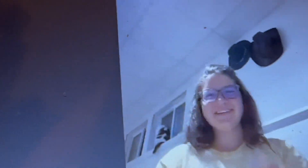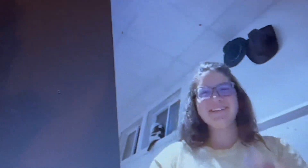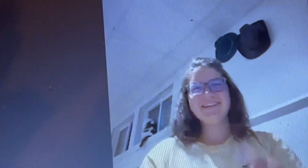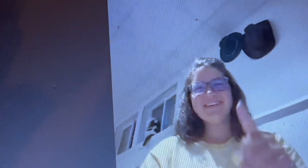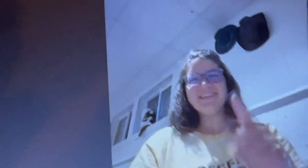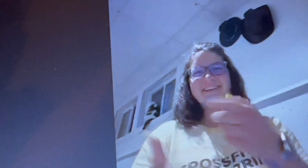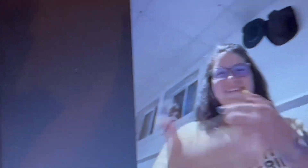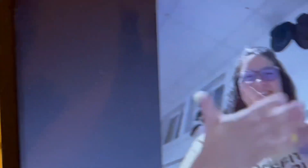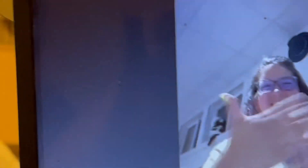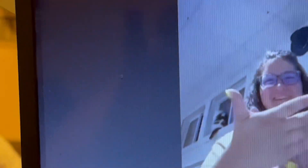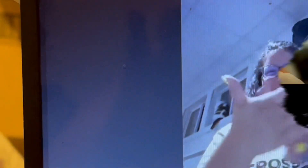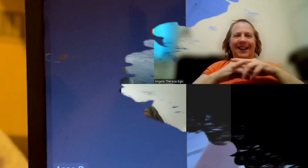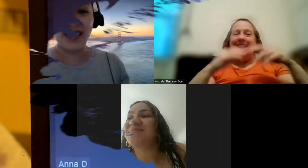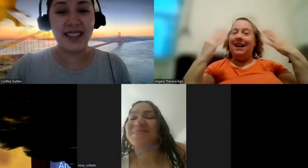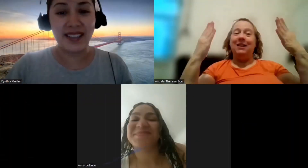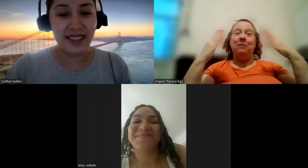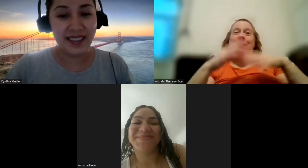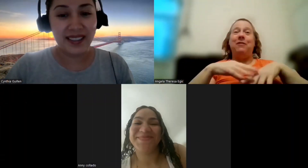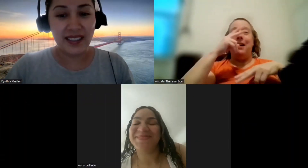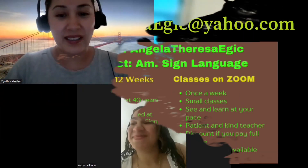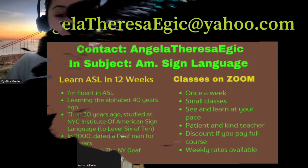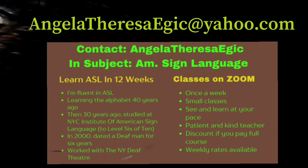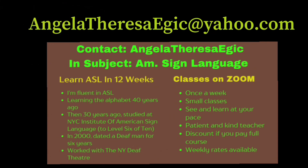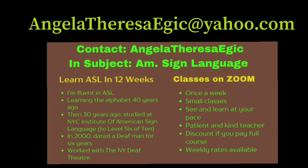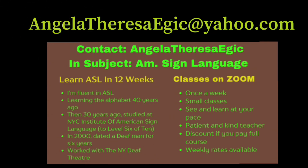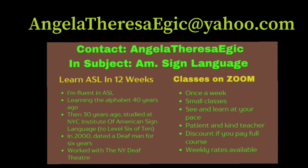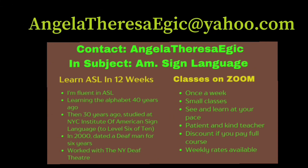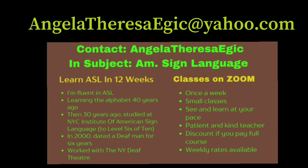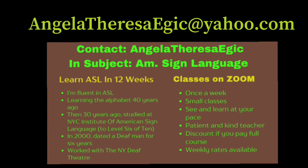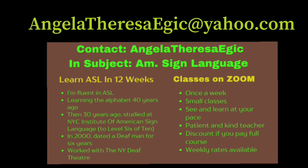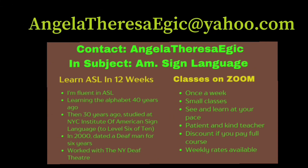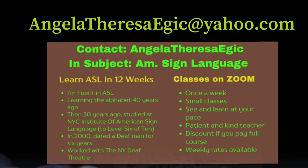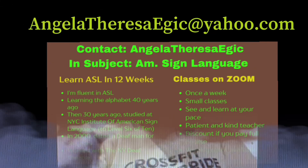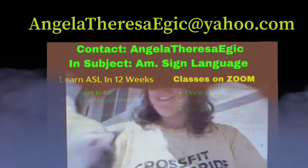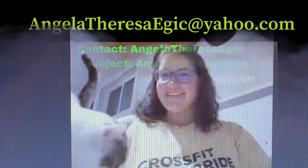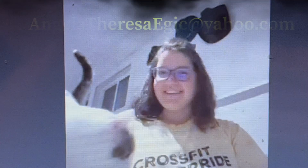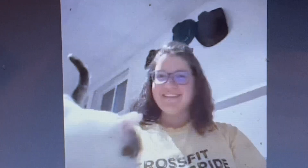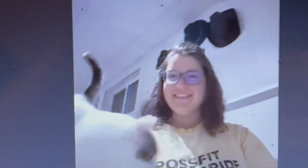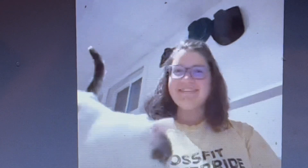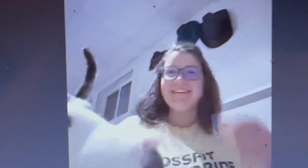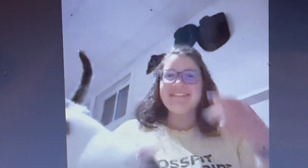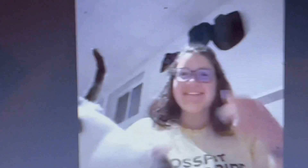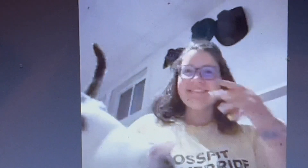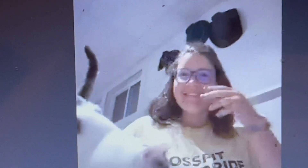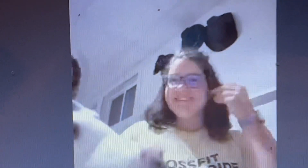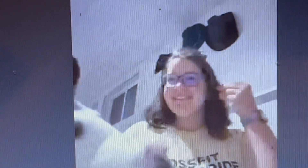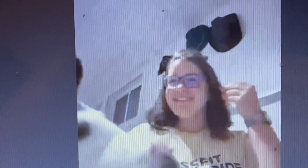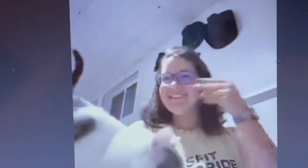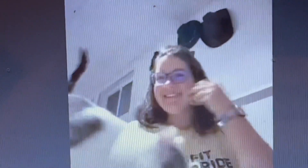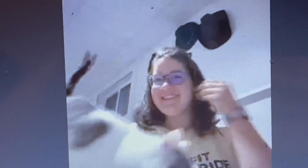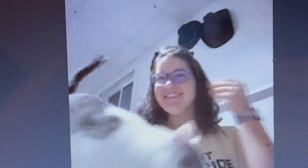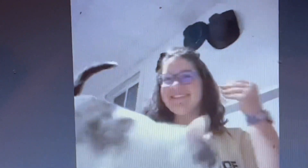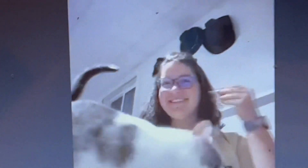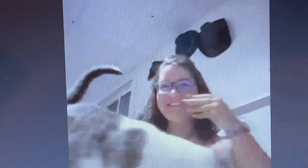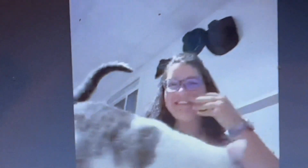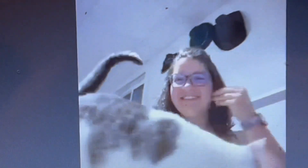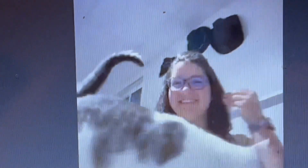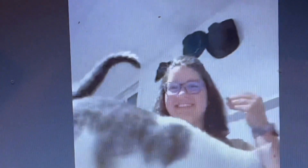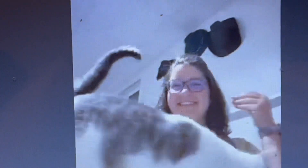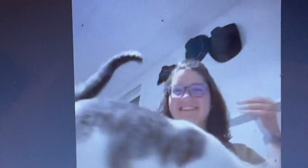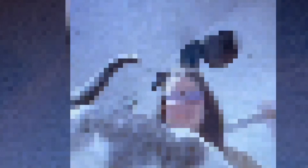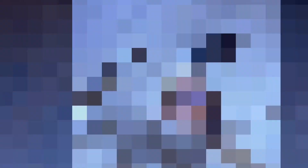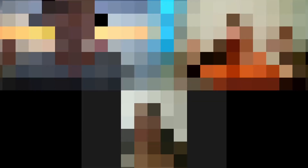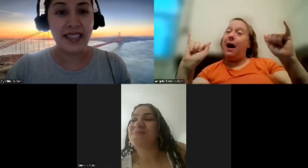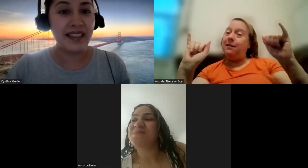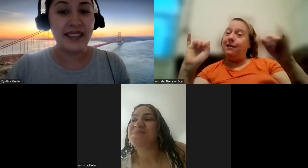13. That's 13 weeks. Yeah, it would be fun. What is that? Yeah. You have to sign that one.